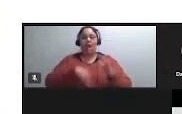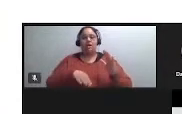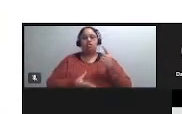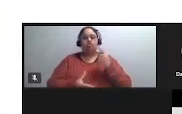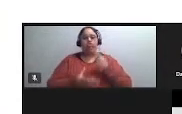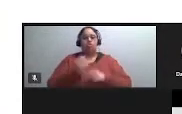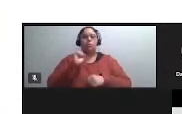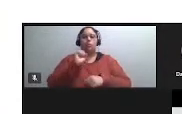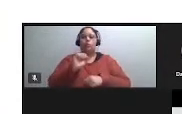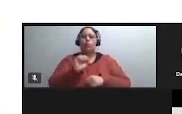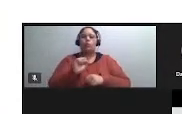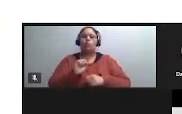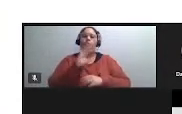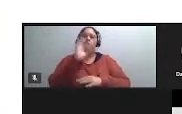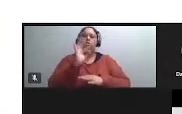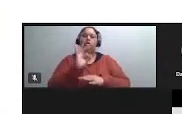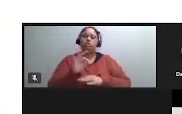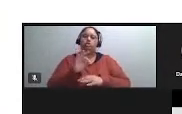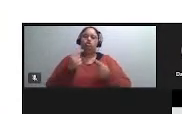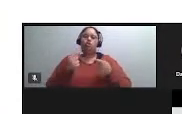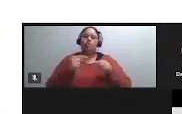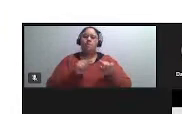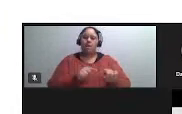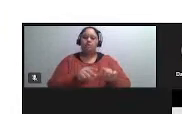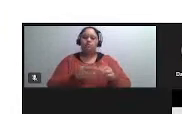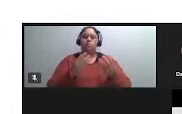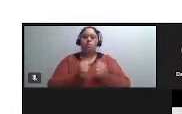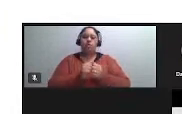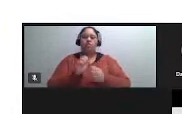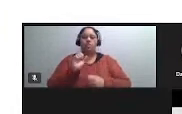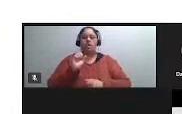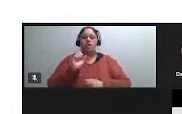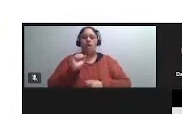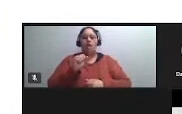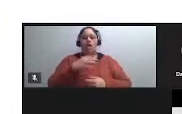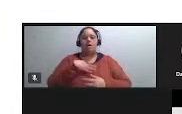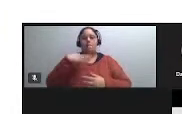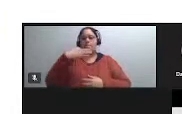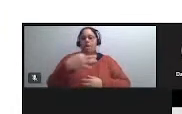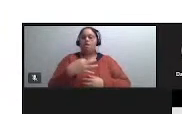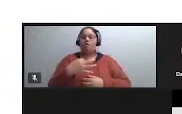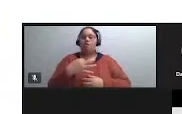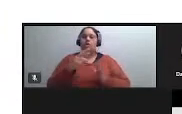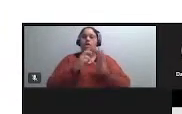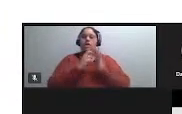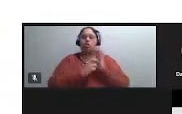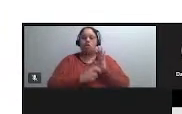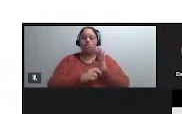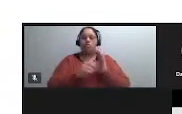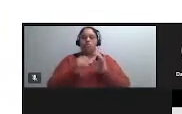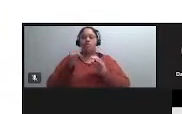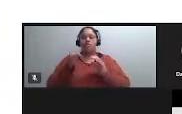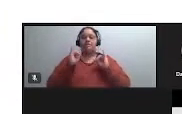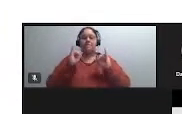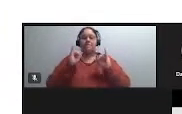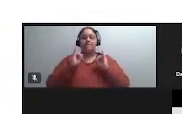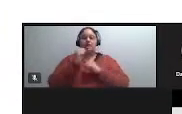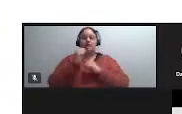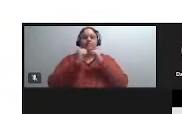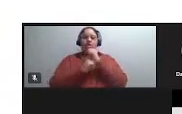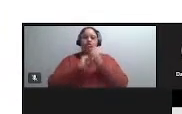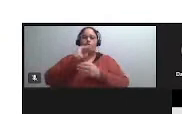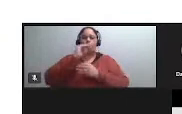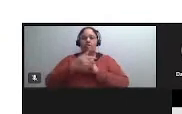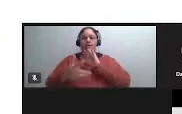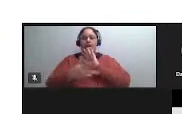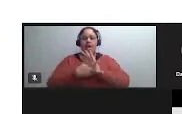respect of the indicator percentage compliance with applicable regulations of the Critical Infrastructure Protection Act, where we